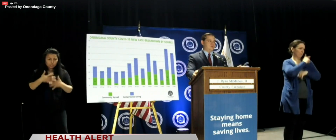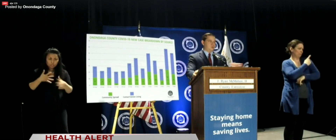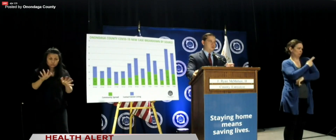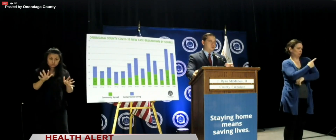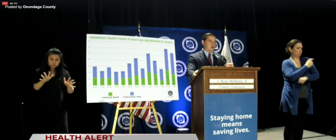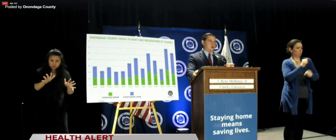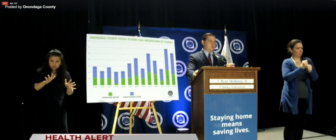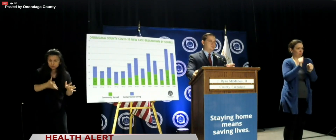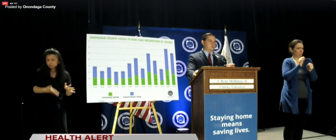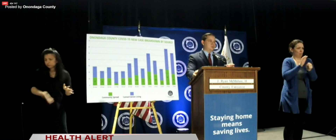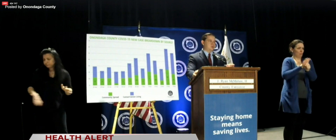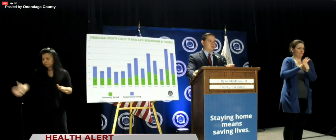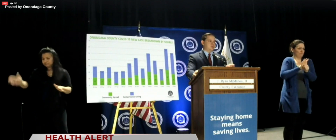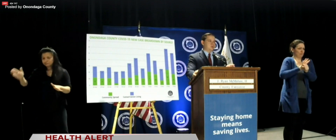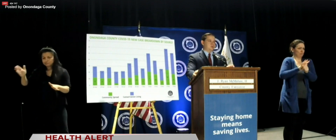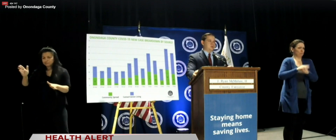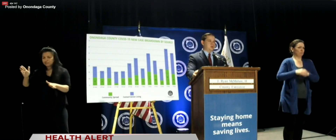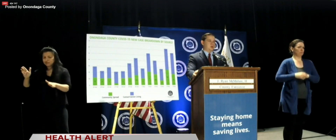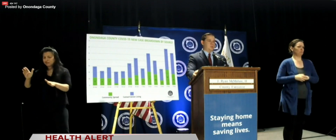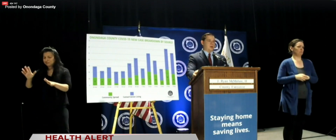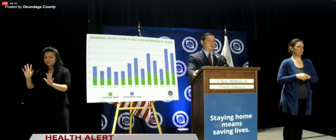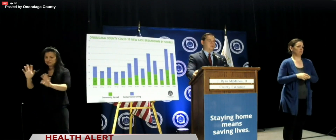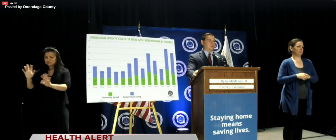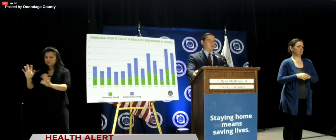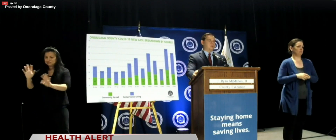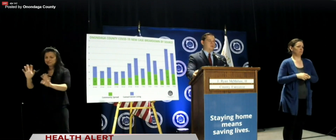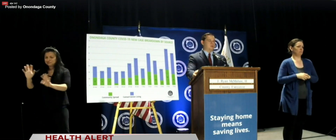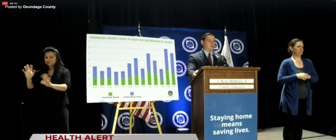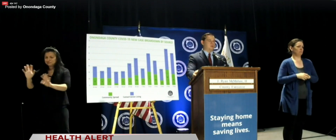for restart are probably too low